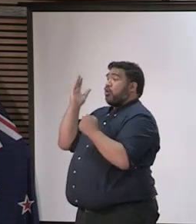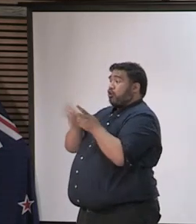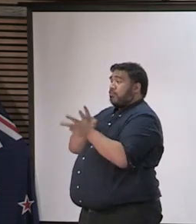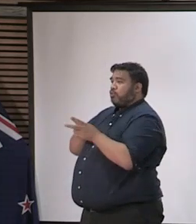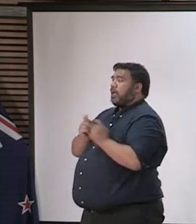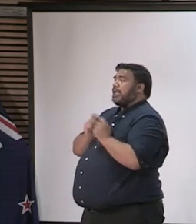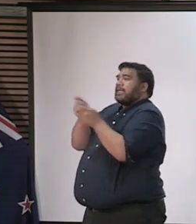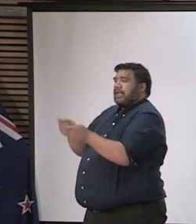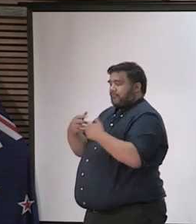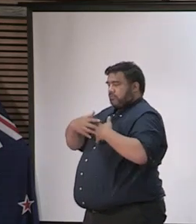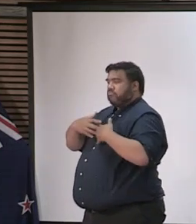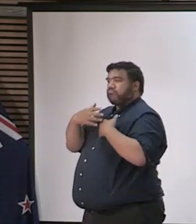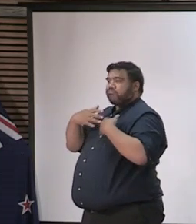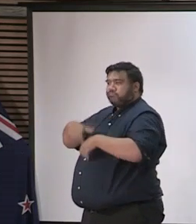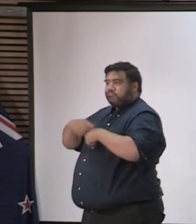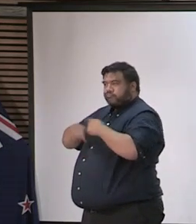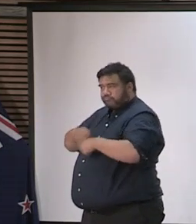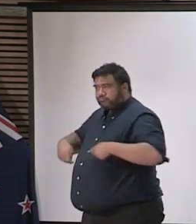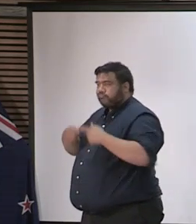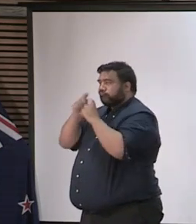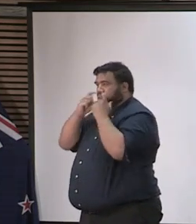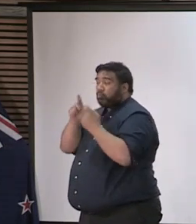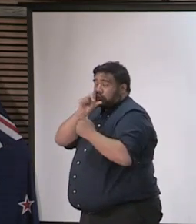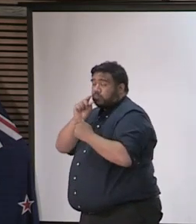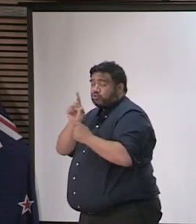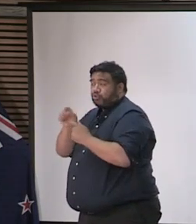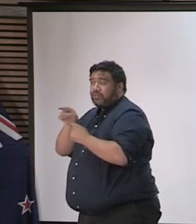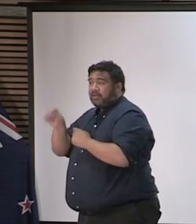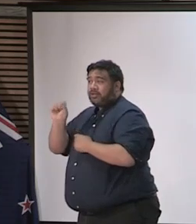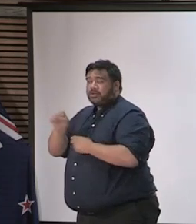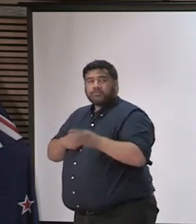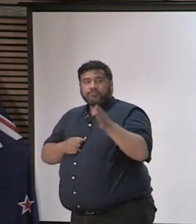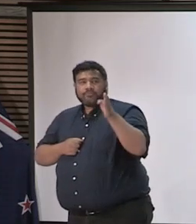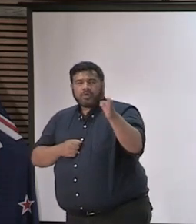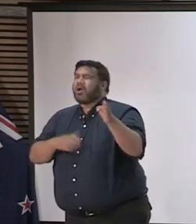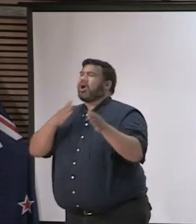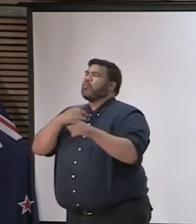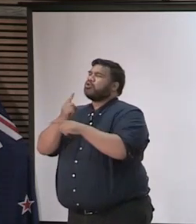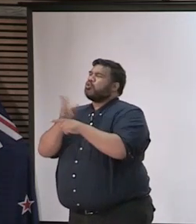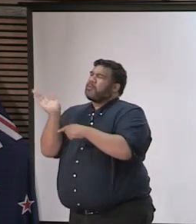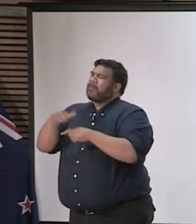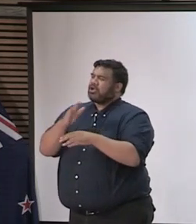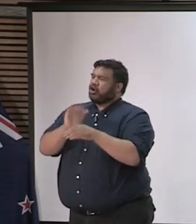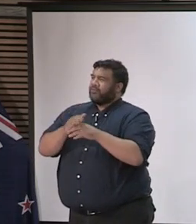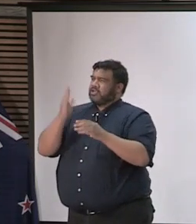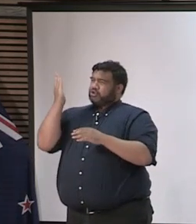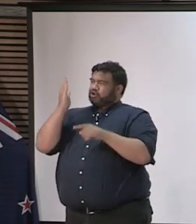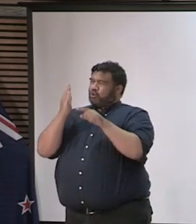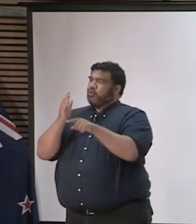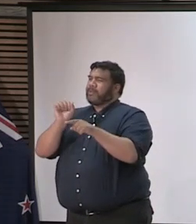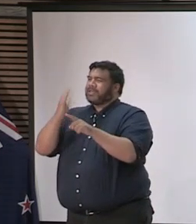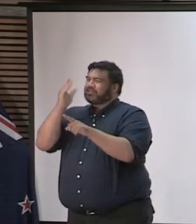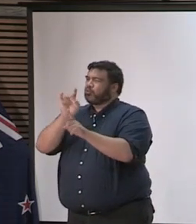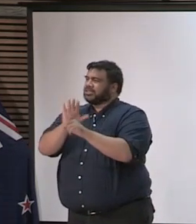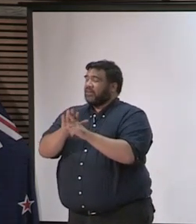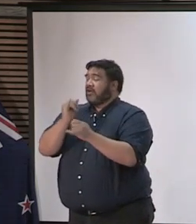Okay, we'll come up the back here. Thank you. Just back on schools, what are the public health implications of those schools that operate in modern learning environments? You talked about